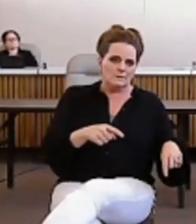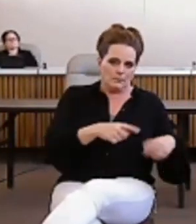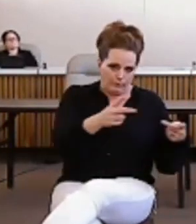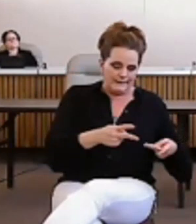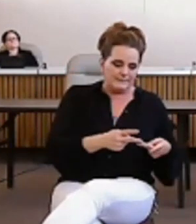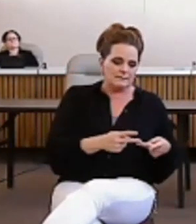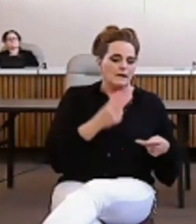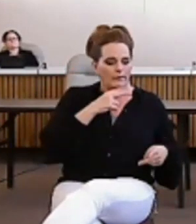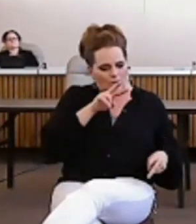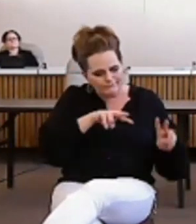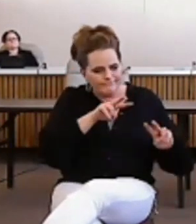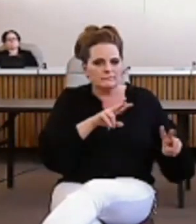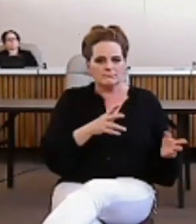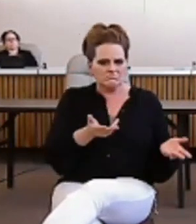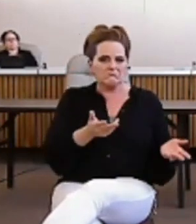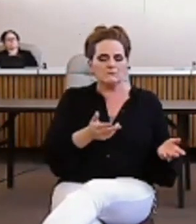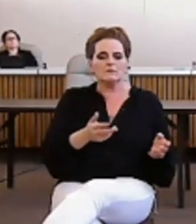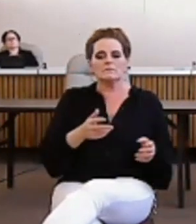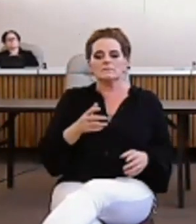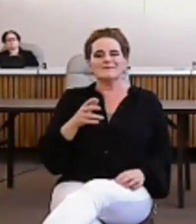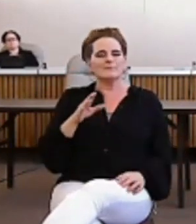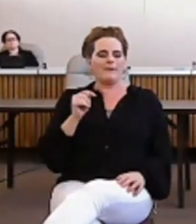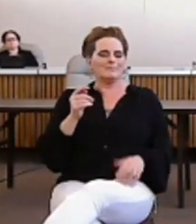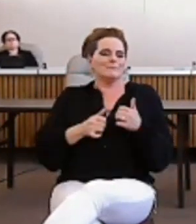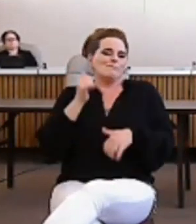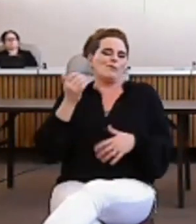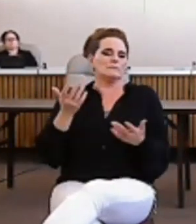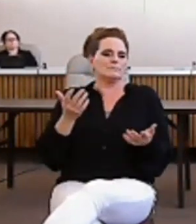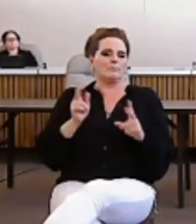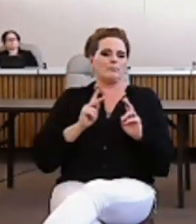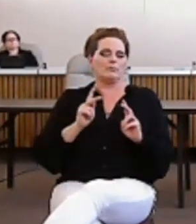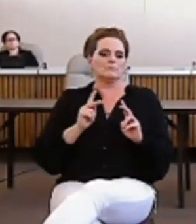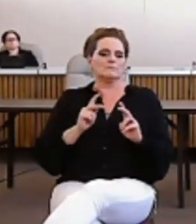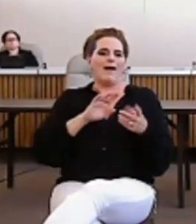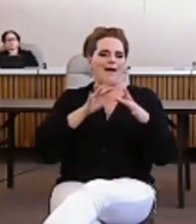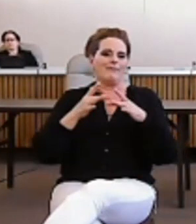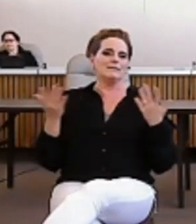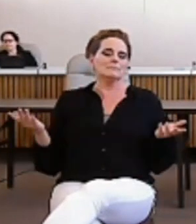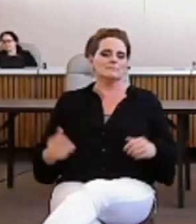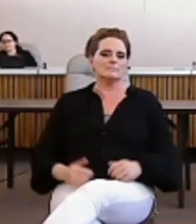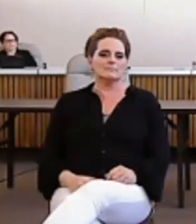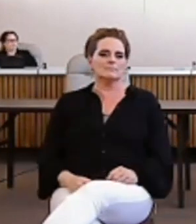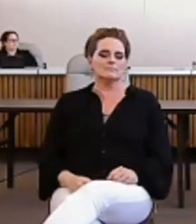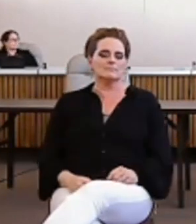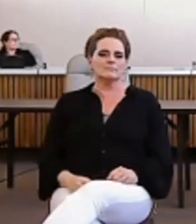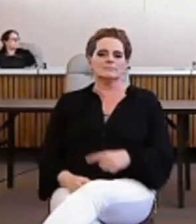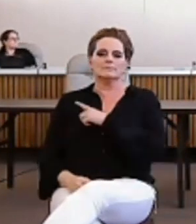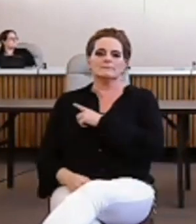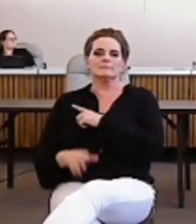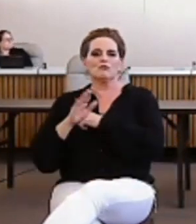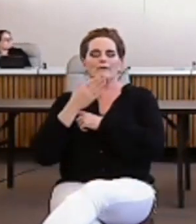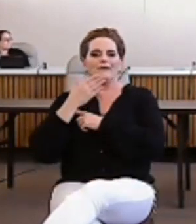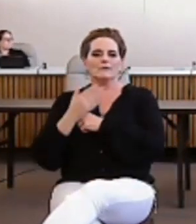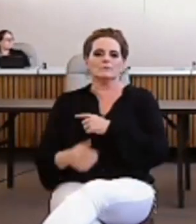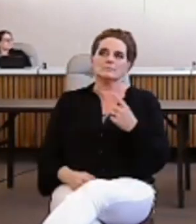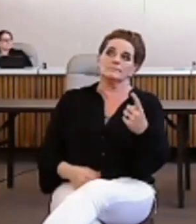look at a vehicle, but the majority of it will probably be online. Okay, great. Thank you. Thank